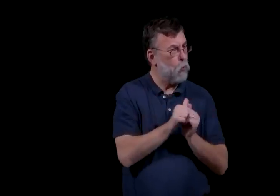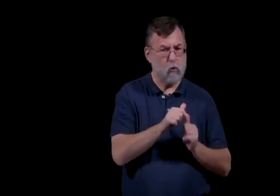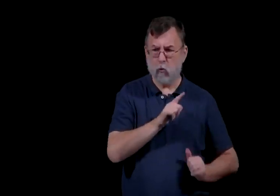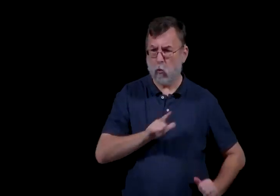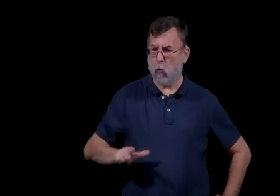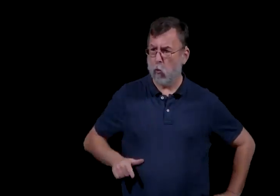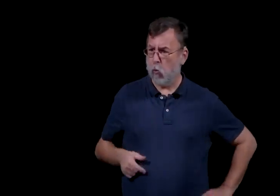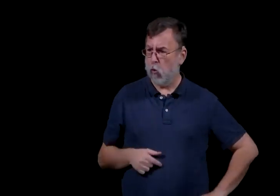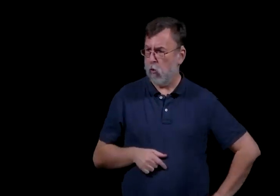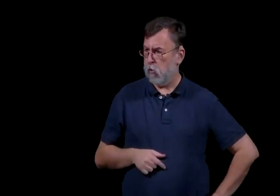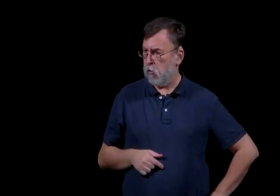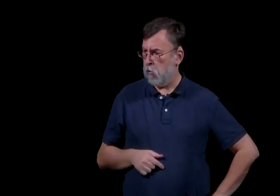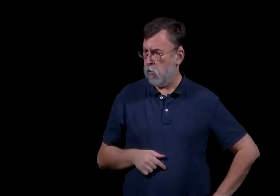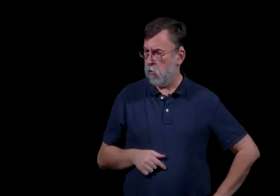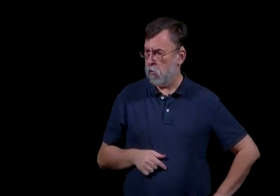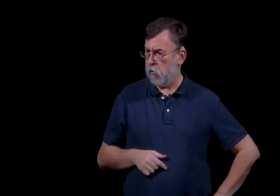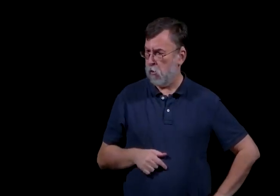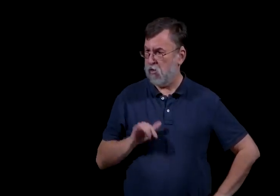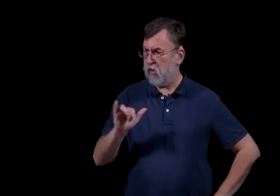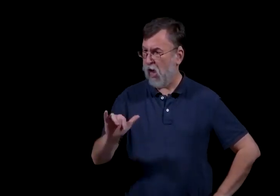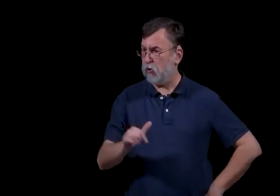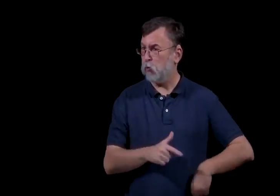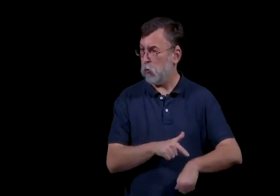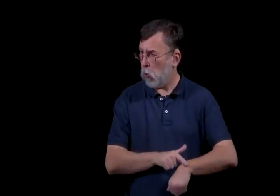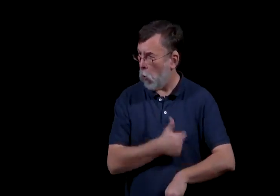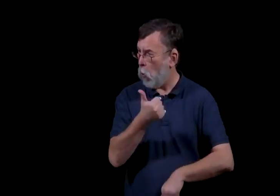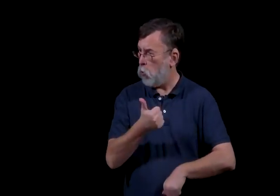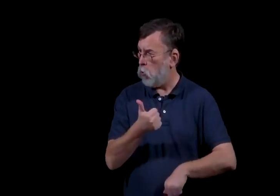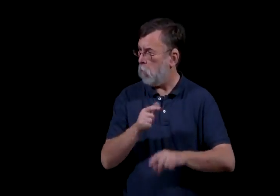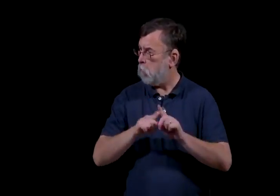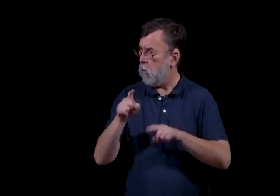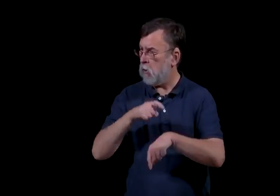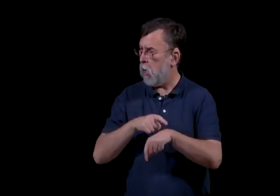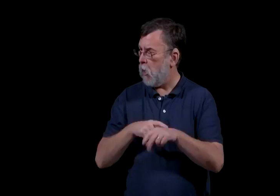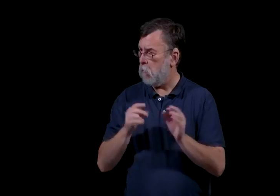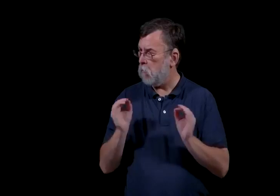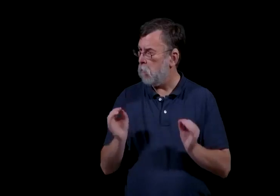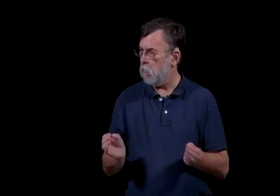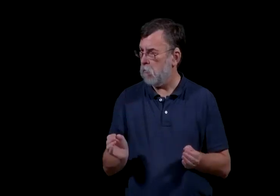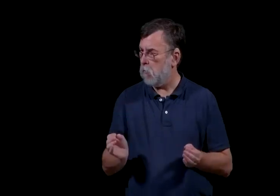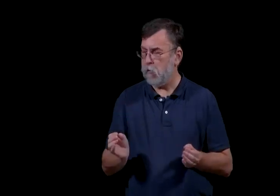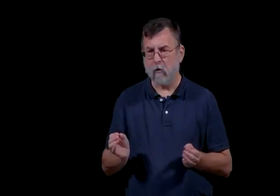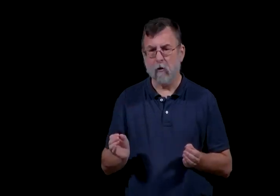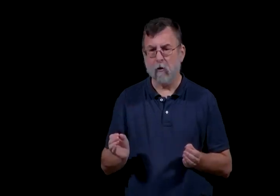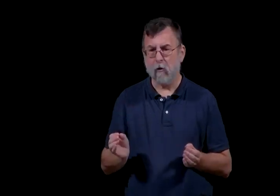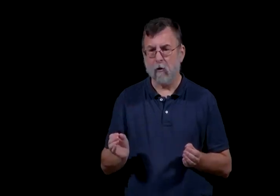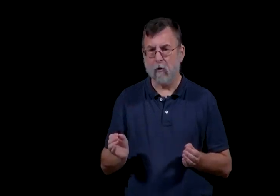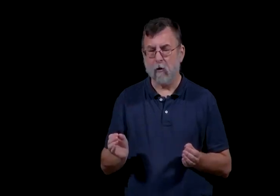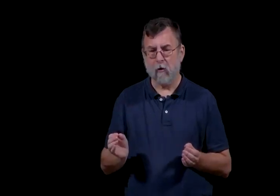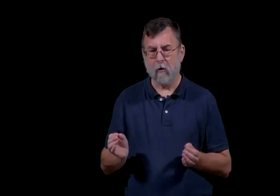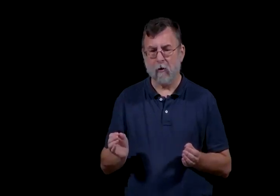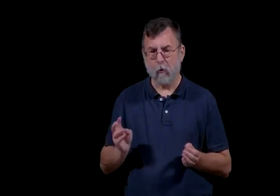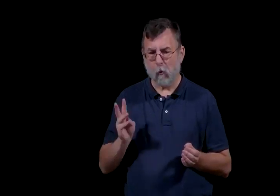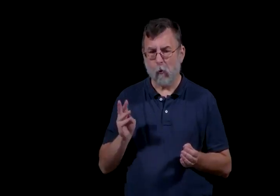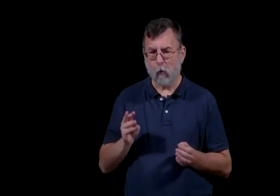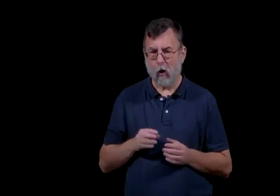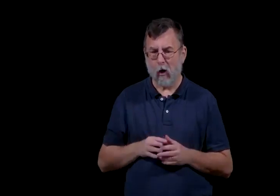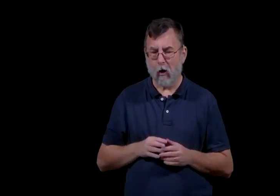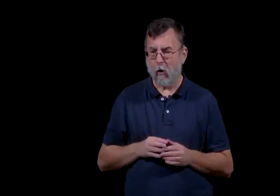forever, or has gone quickly, but I'm going to live eternally forever. That's a long time. That never stops.